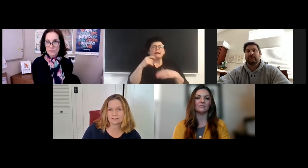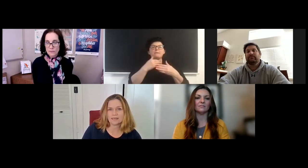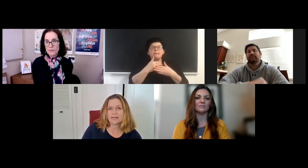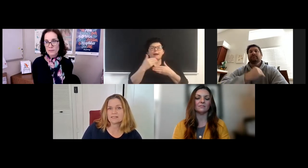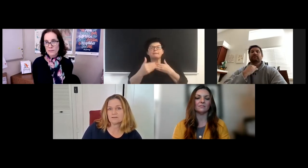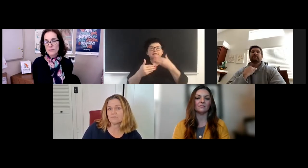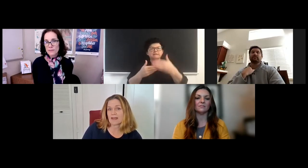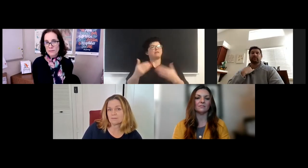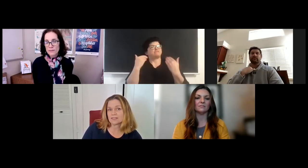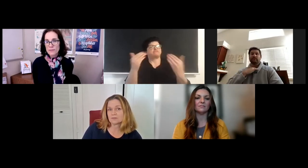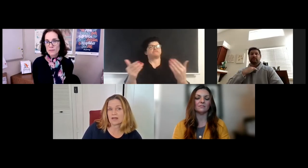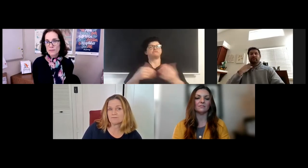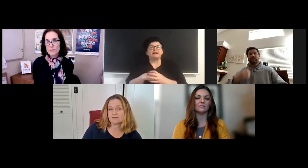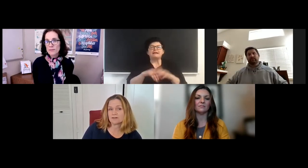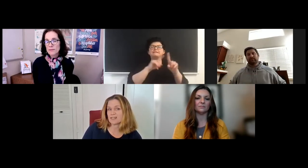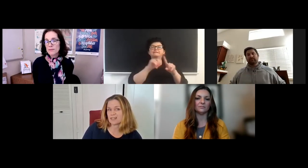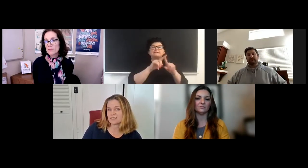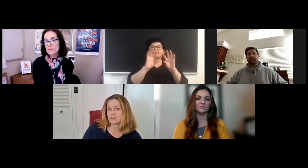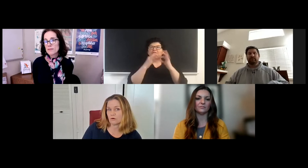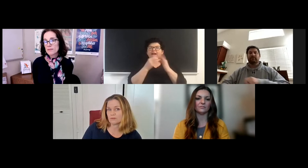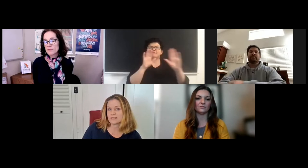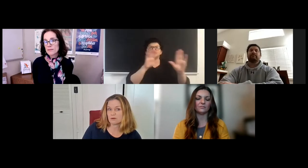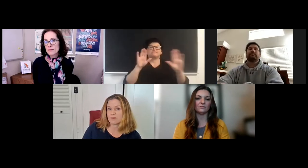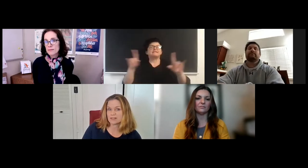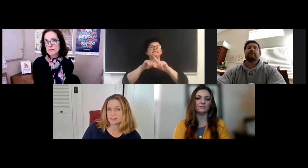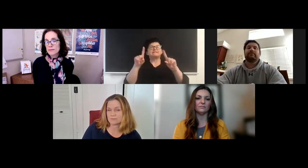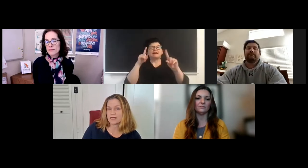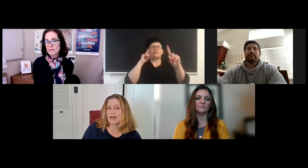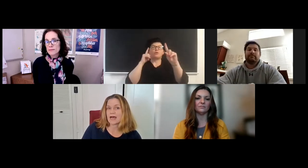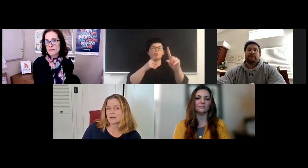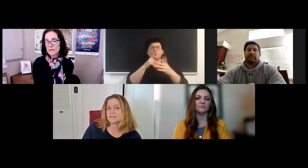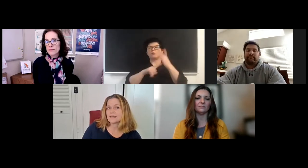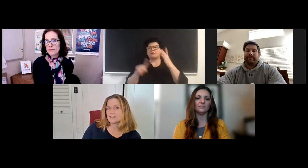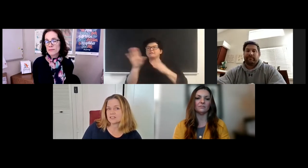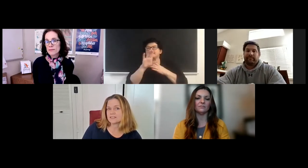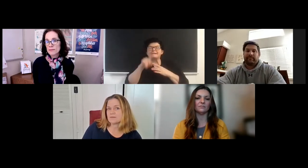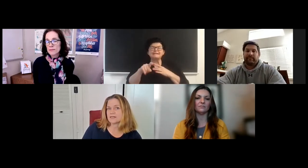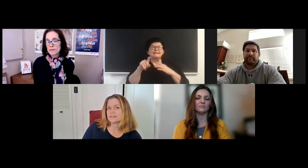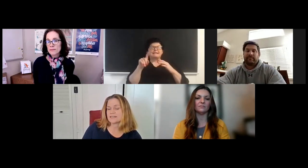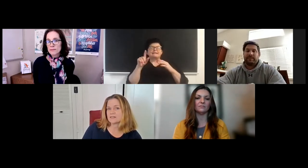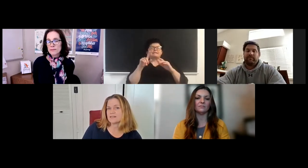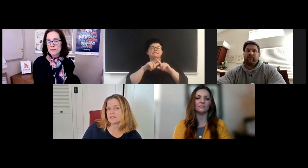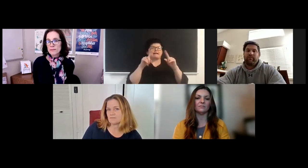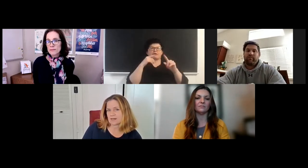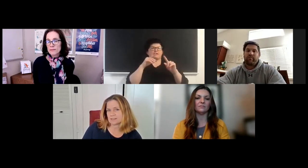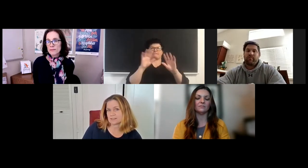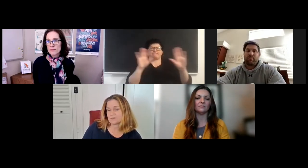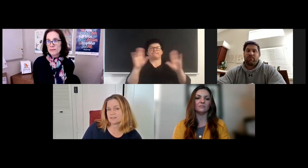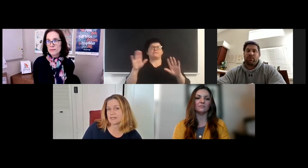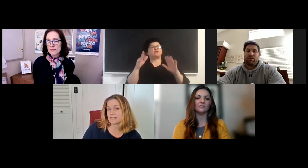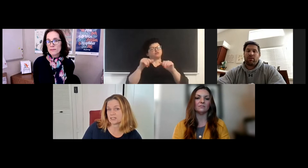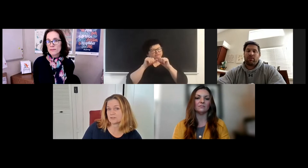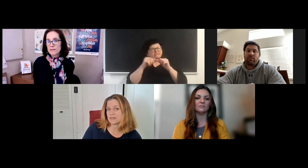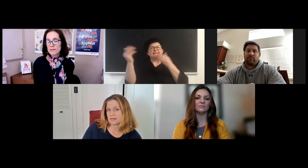do it. Different families will have different needs, goals, and momentum. I would say just keep accepting the invites to